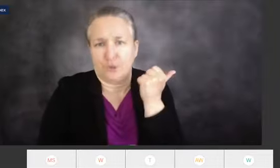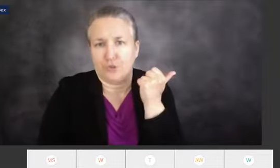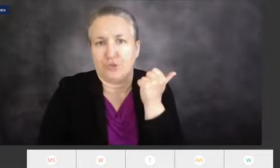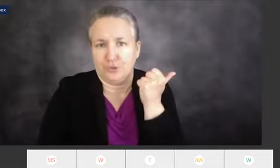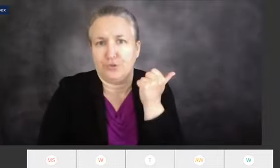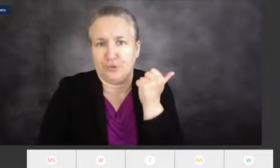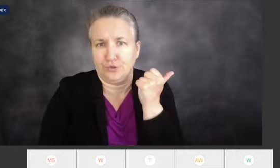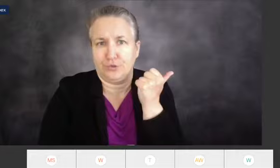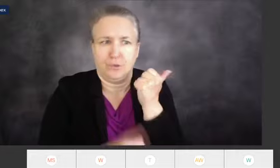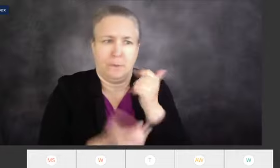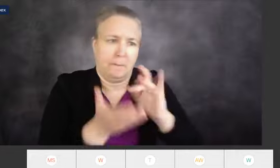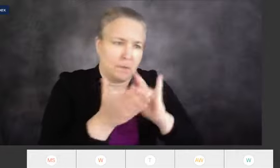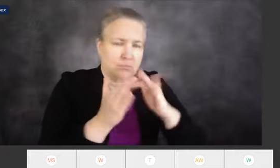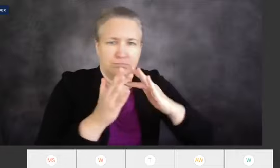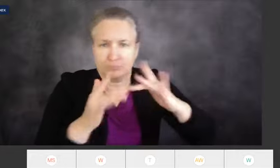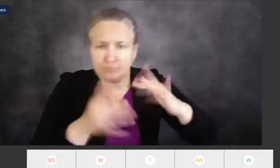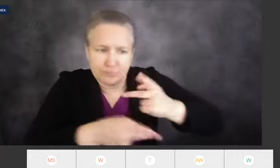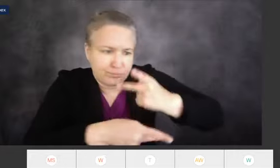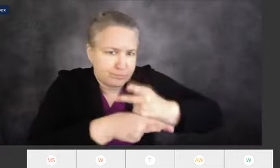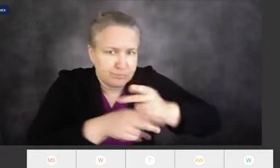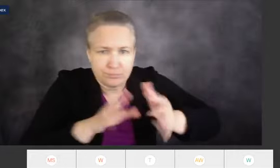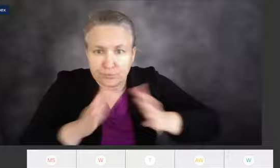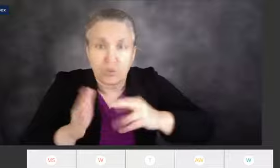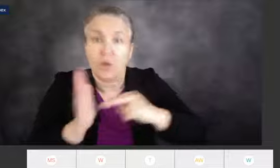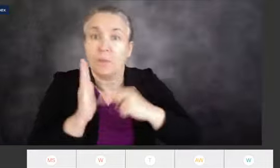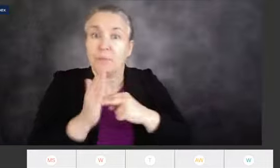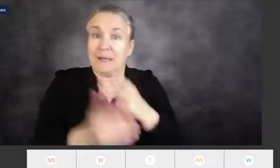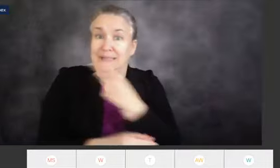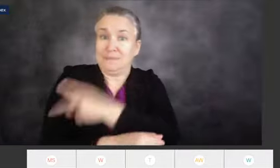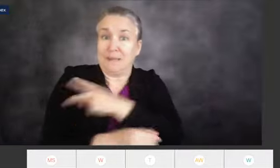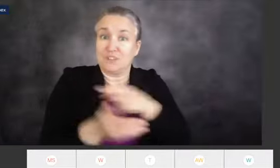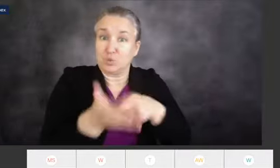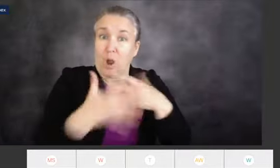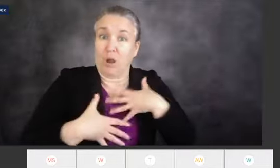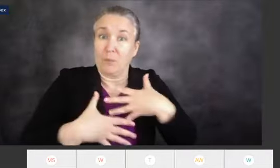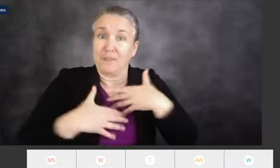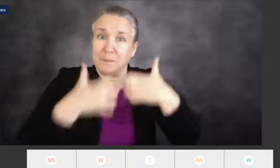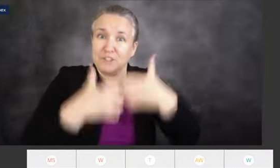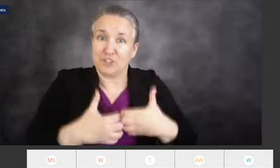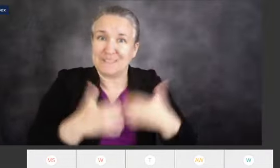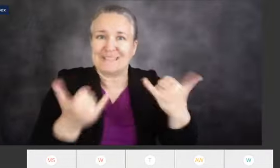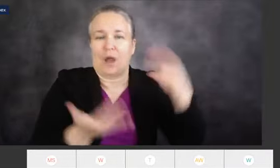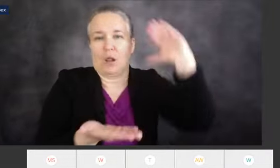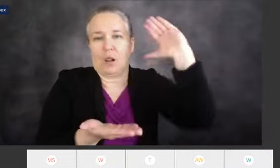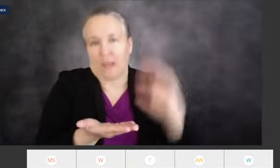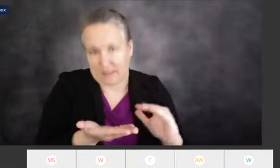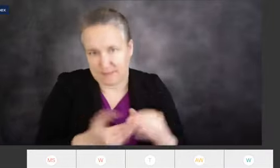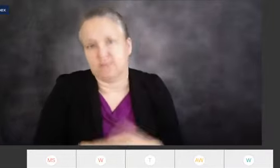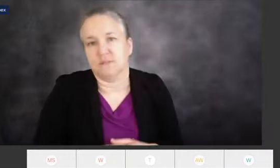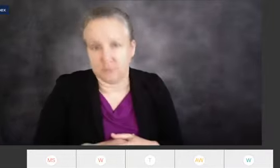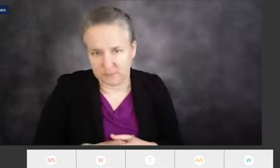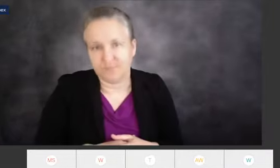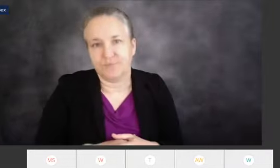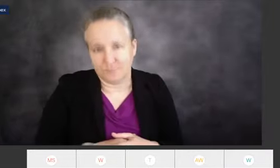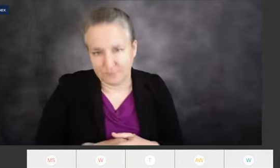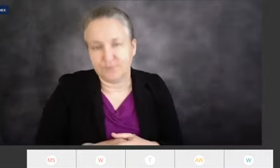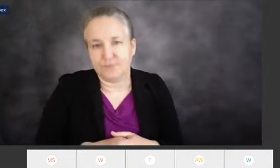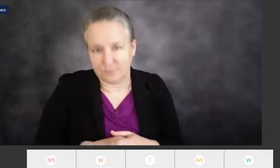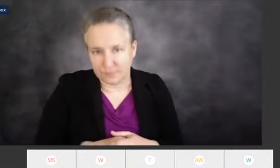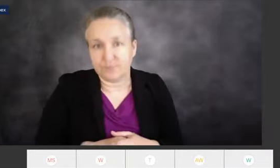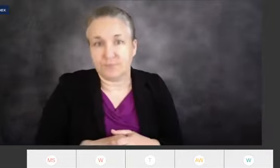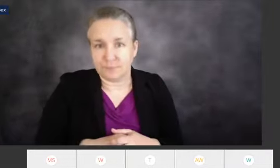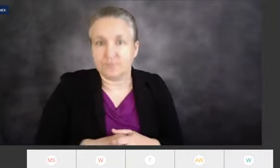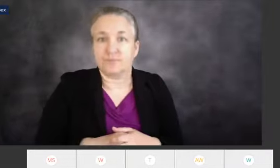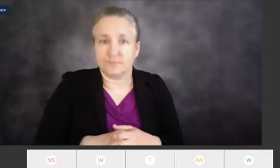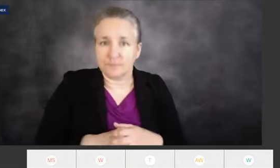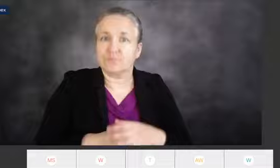so you're seeing fewer patients who need ventilators and some of the more really high intensity